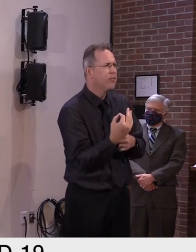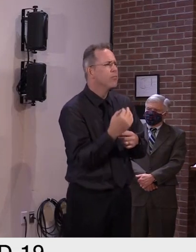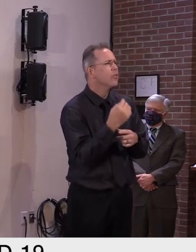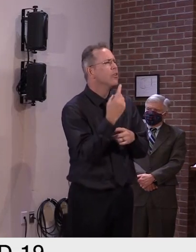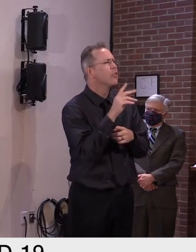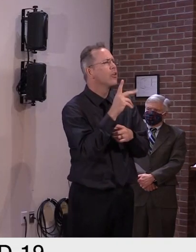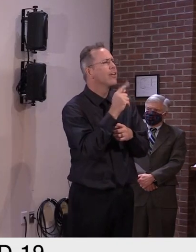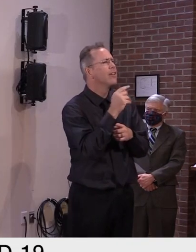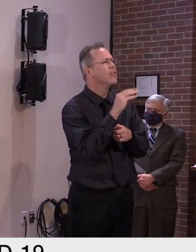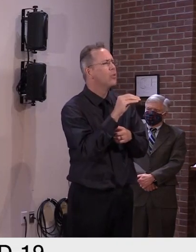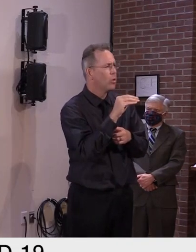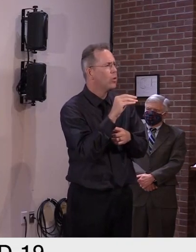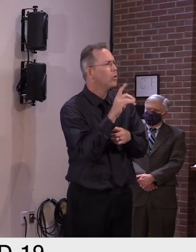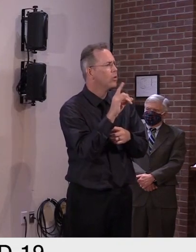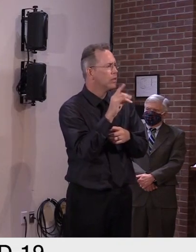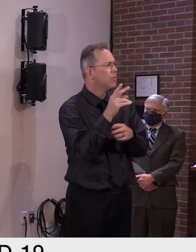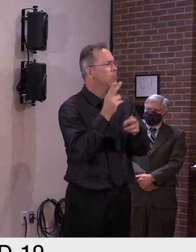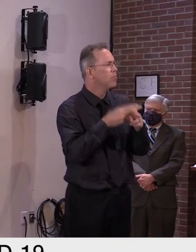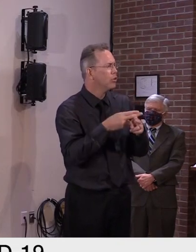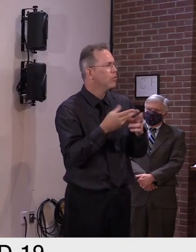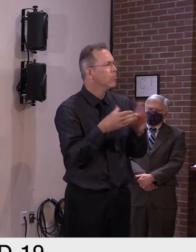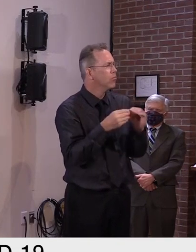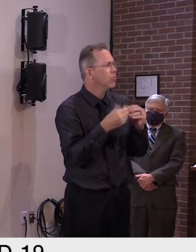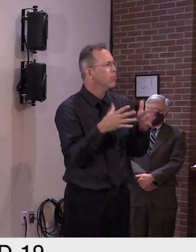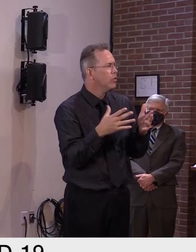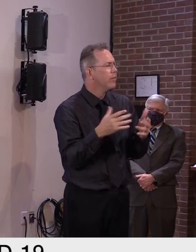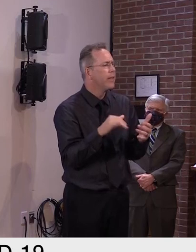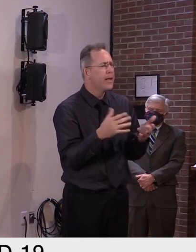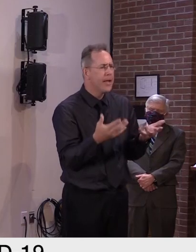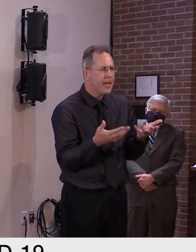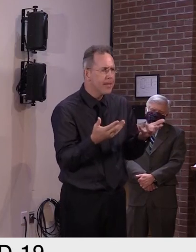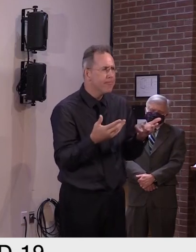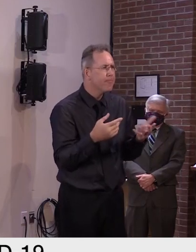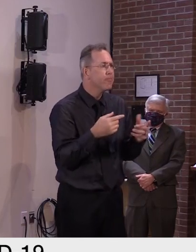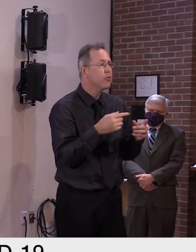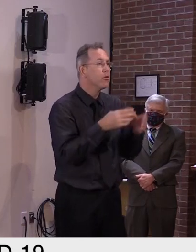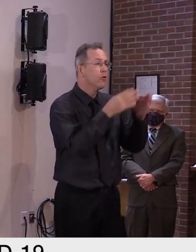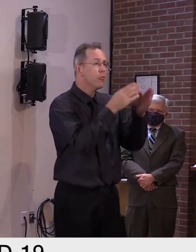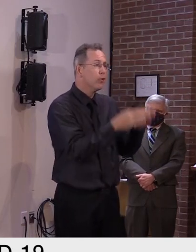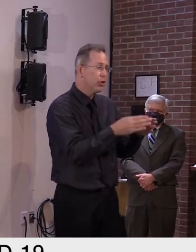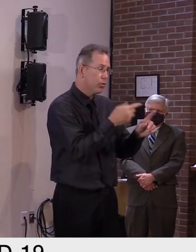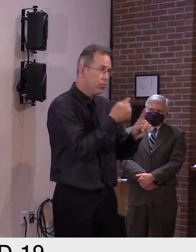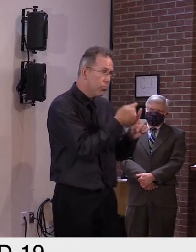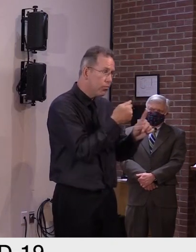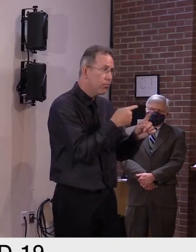connection with the union or not. But